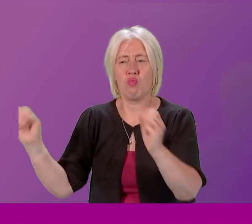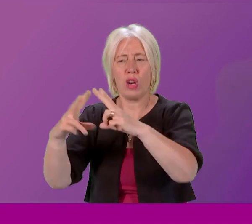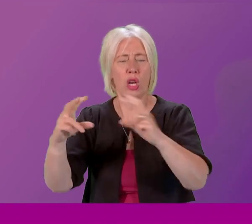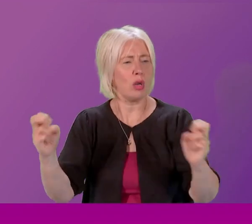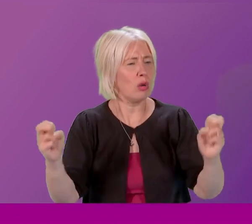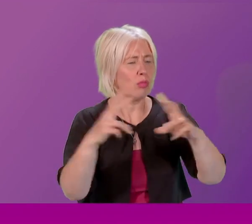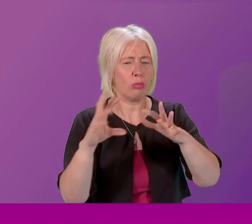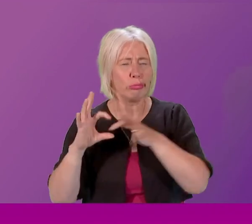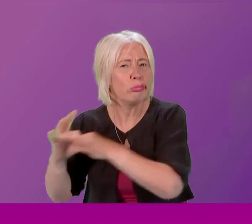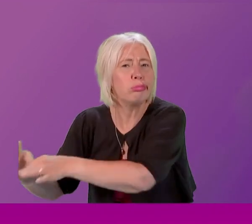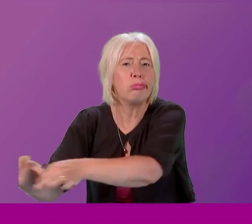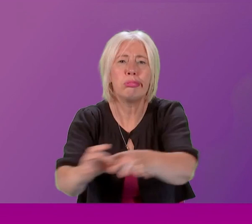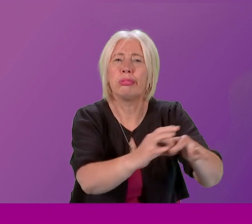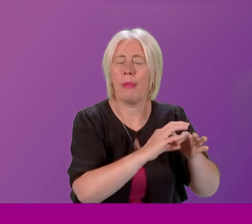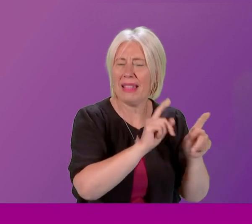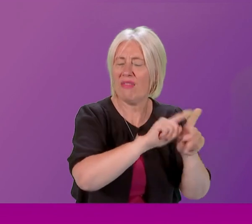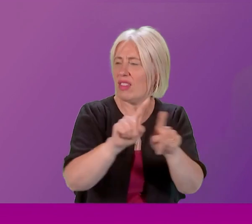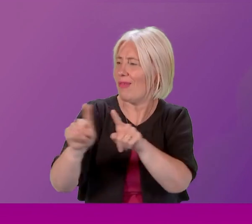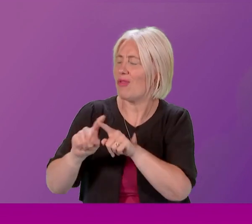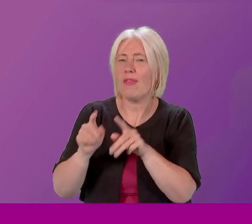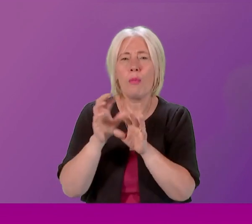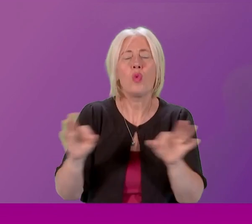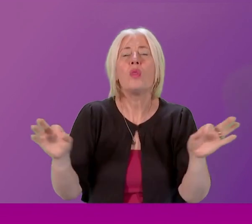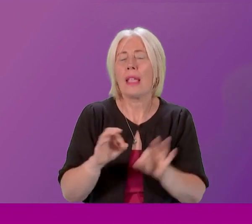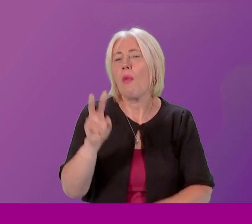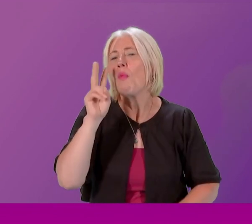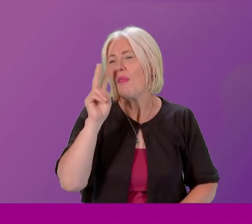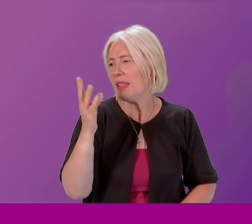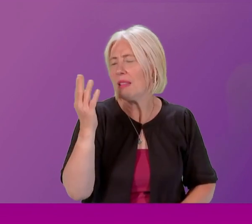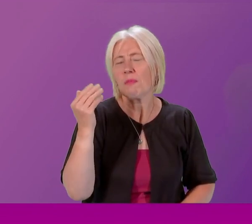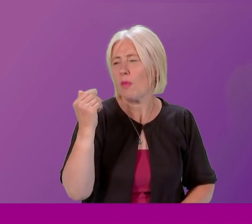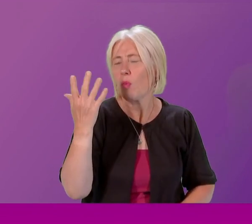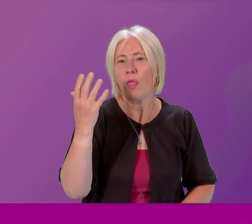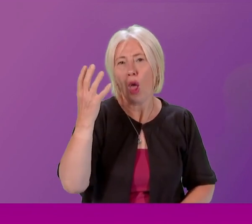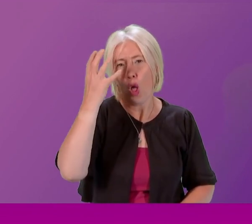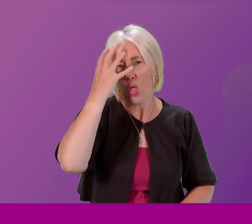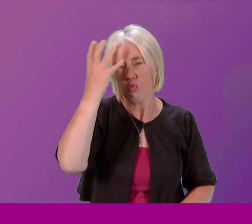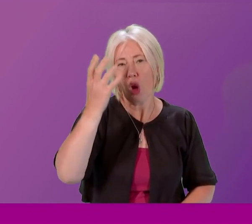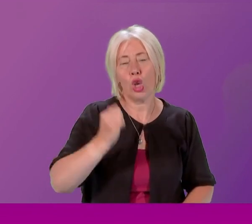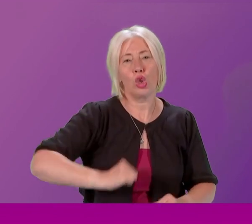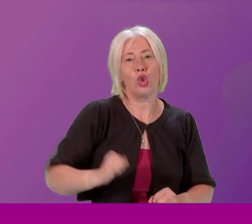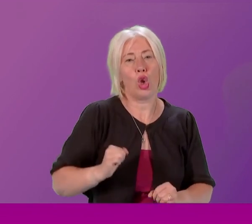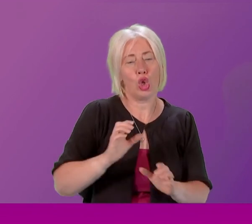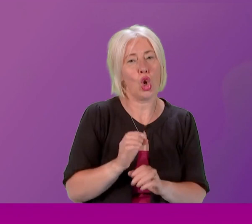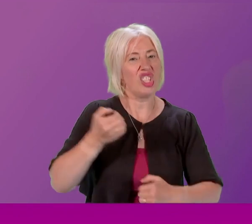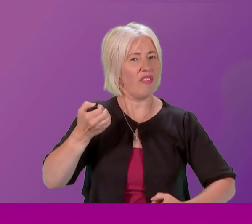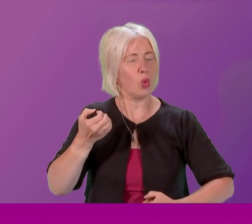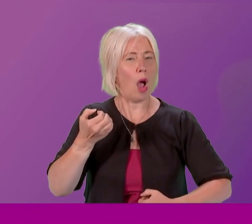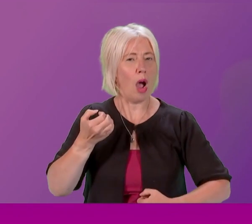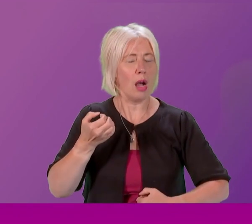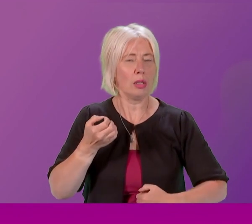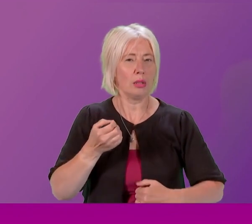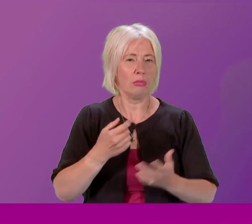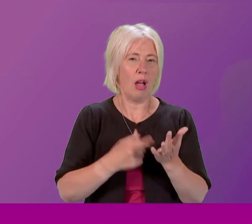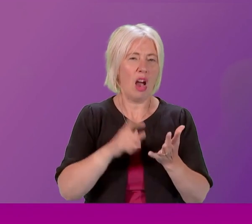music. So, you know, we've seen this a lot with the Royal Scottish Conservatoire, with the traditional